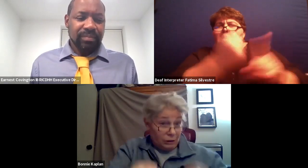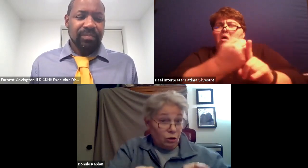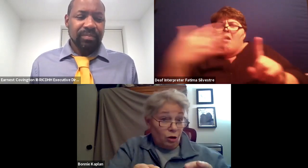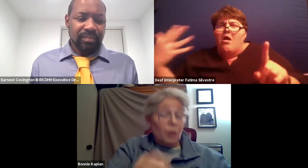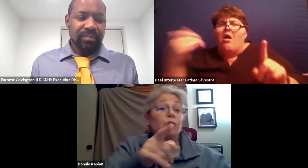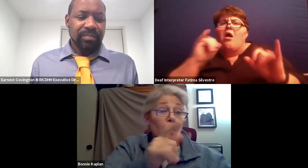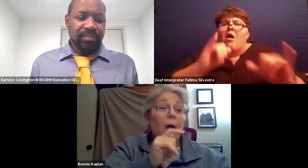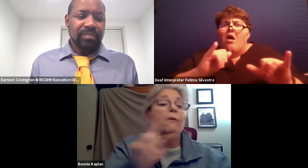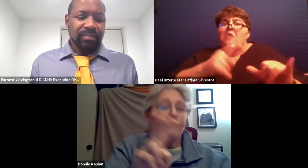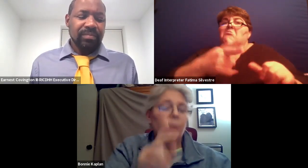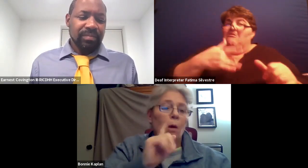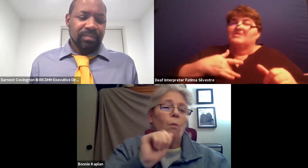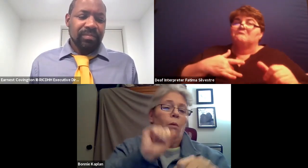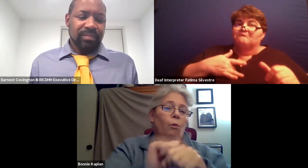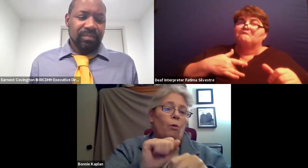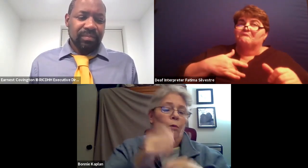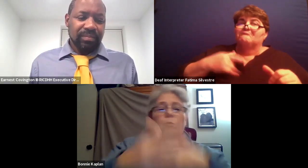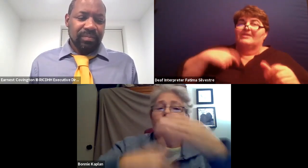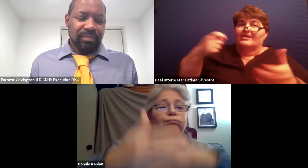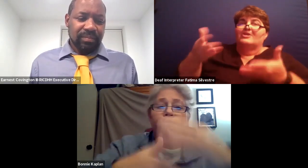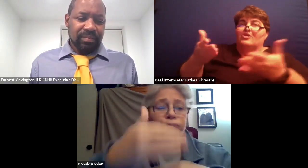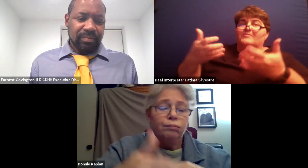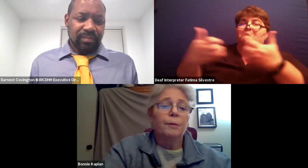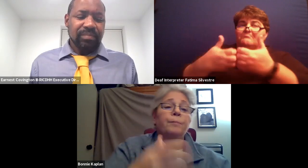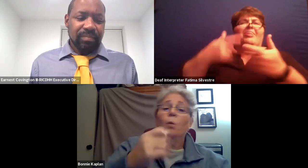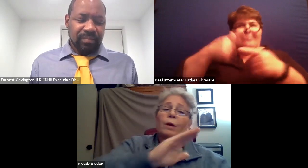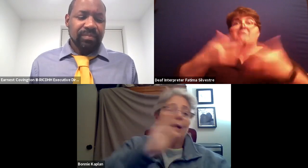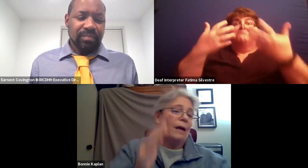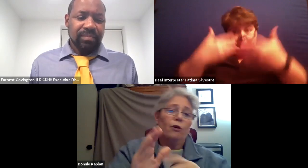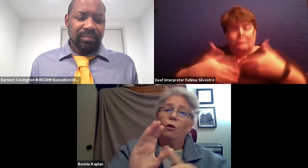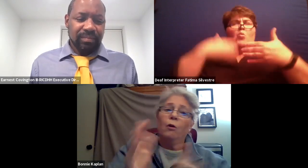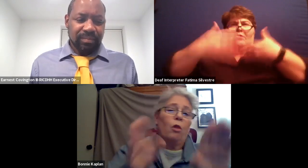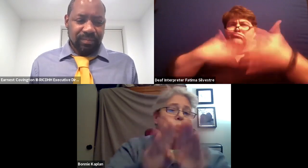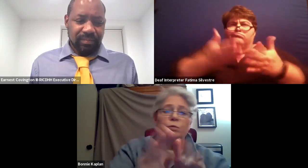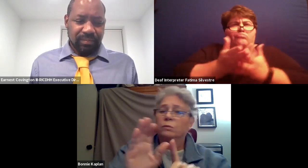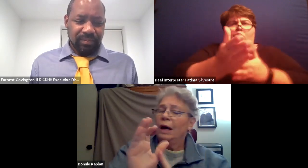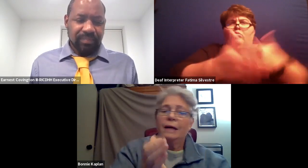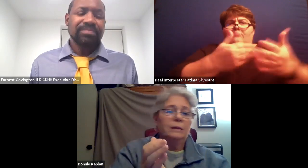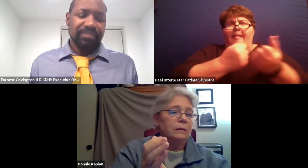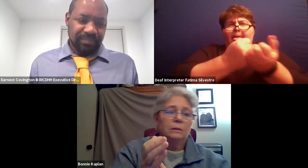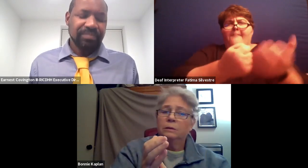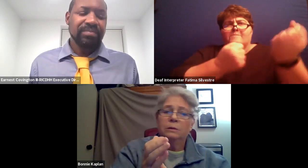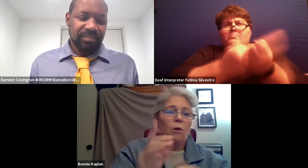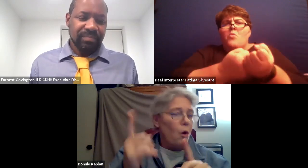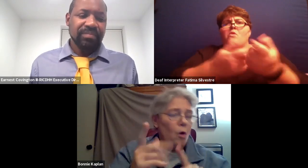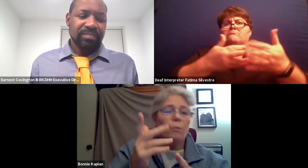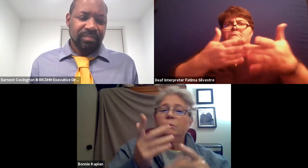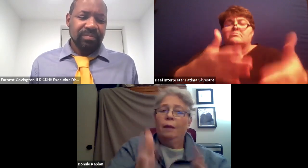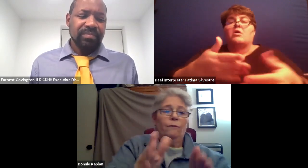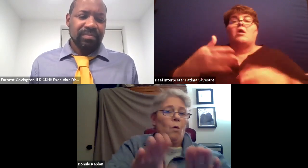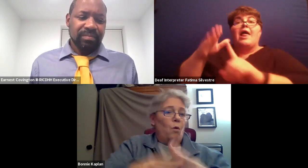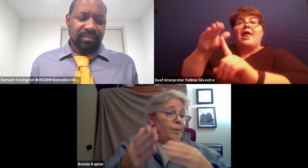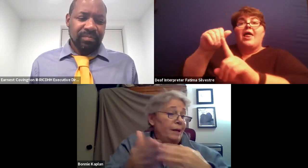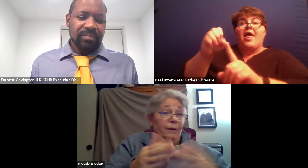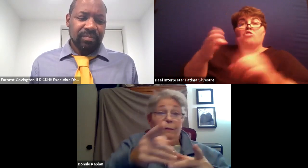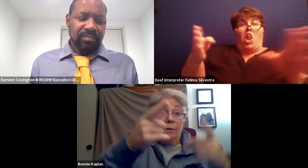determine whether we can help you or not. If you may not know, for example, if you are a victim, our door is never closed